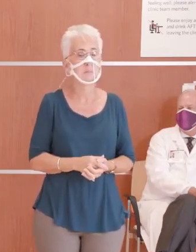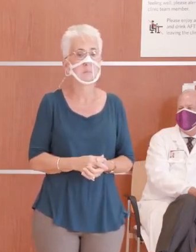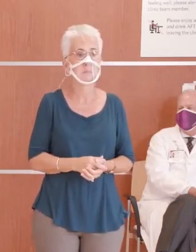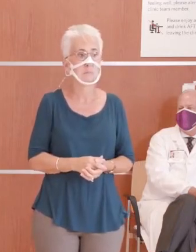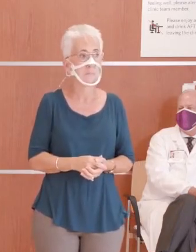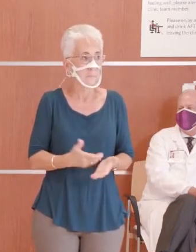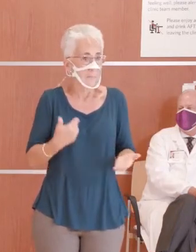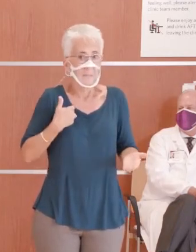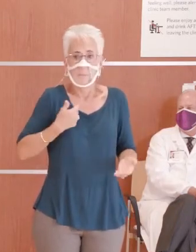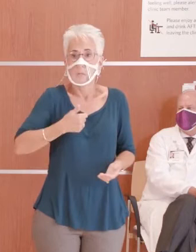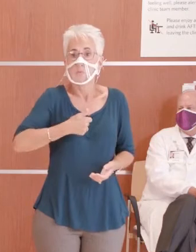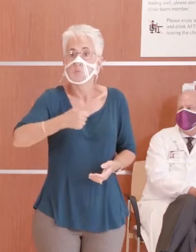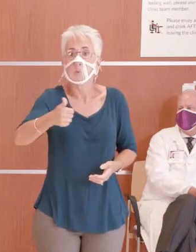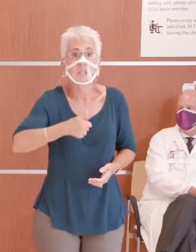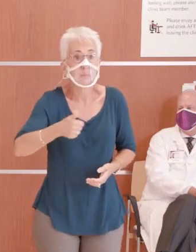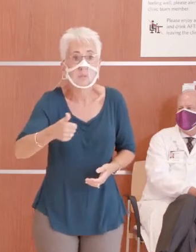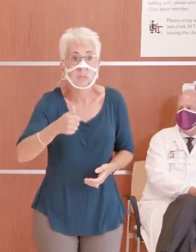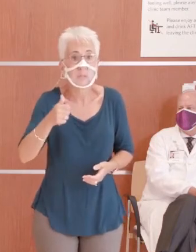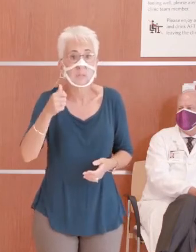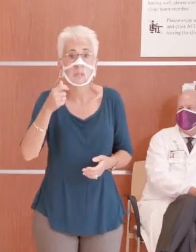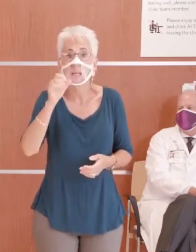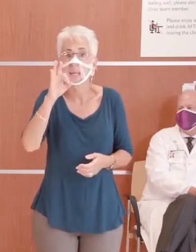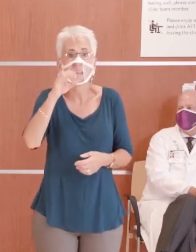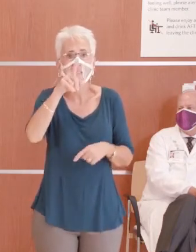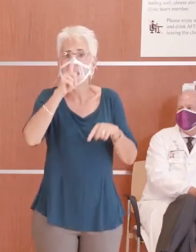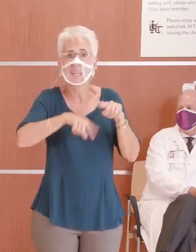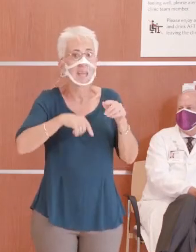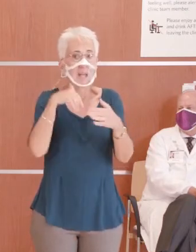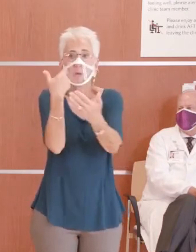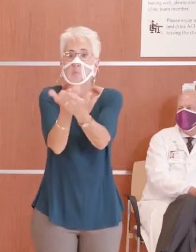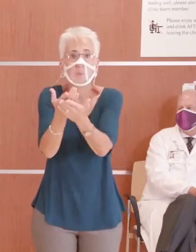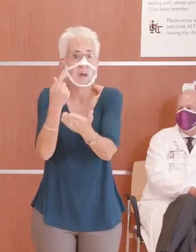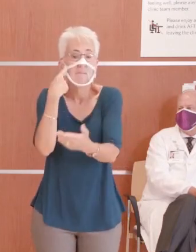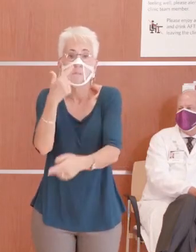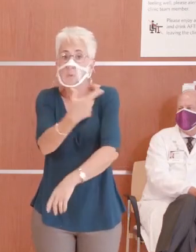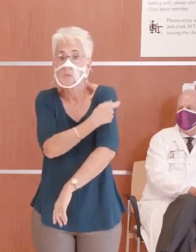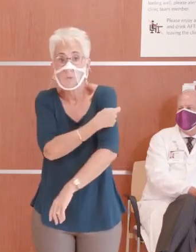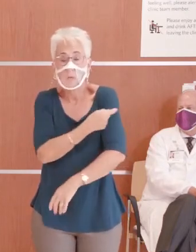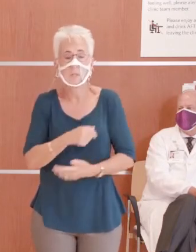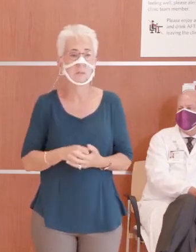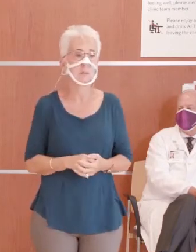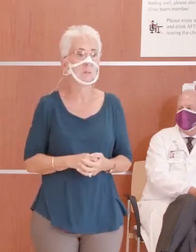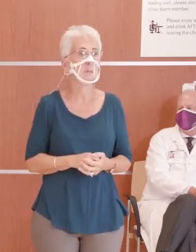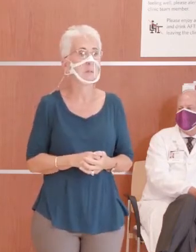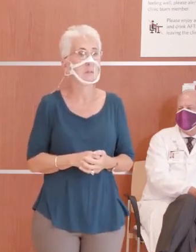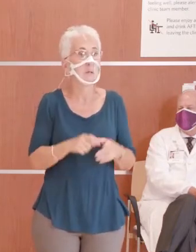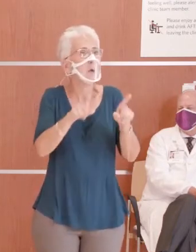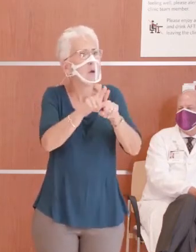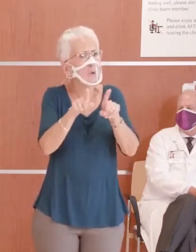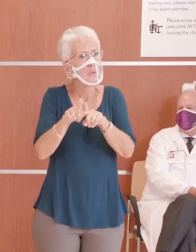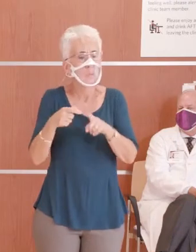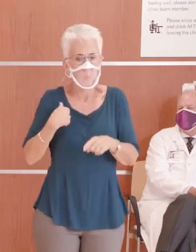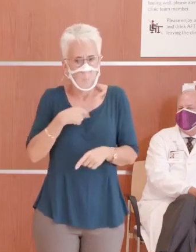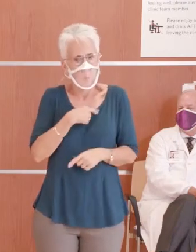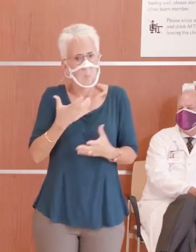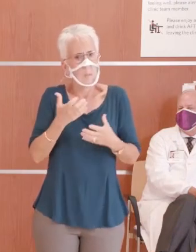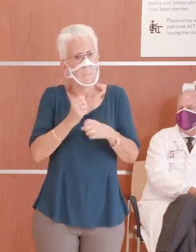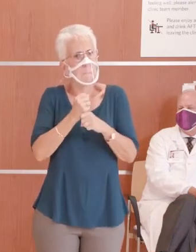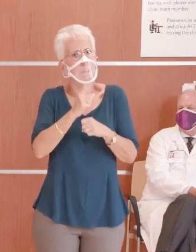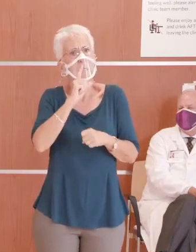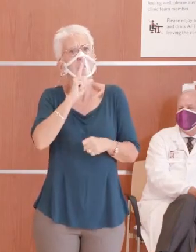Transportation for people who have difficulty getting to vaccination sites is important, but also making sure that we